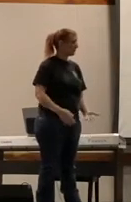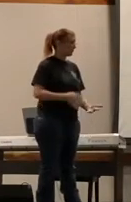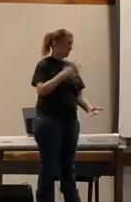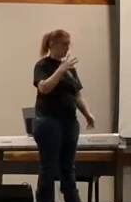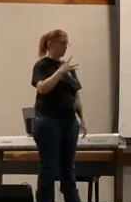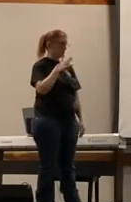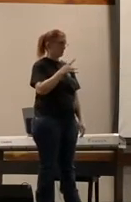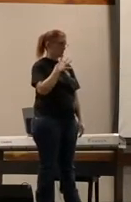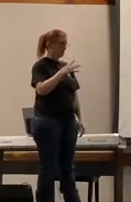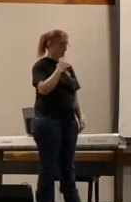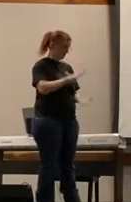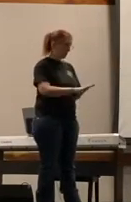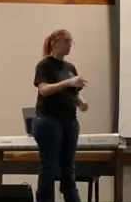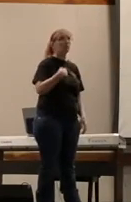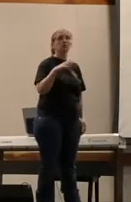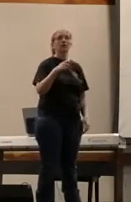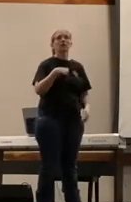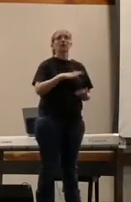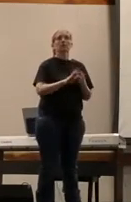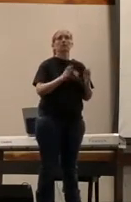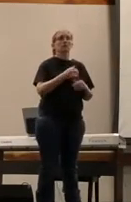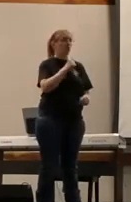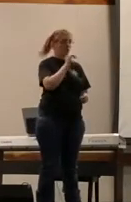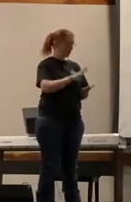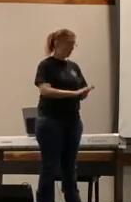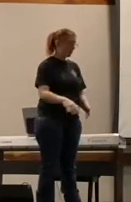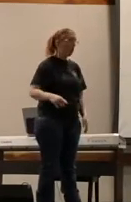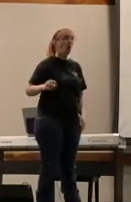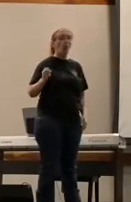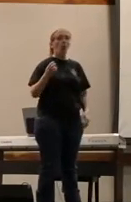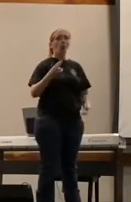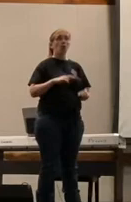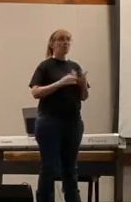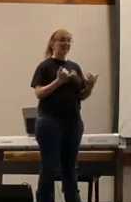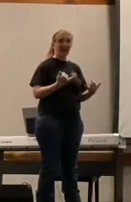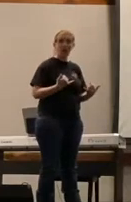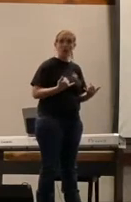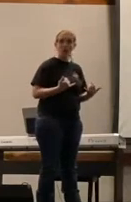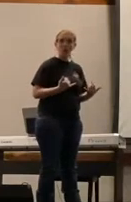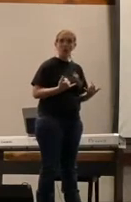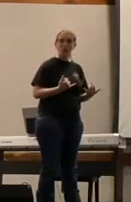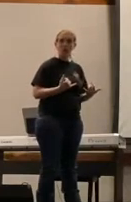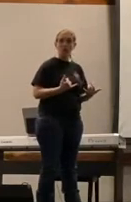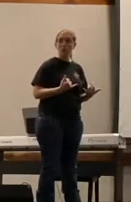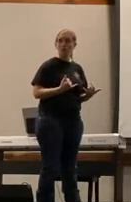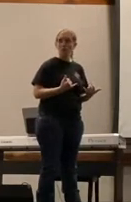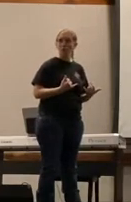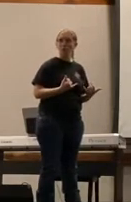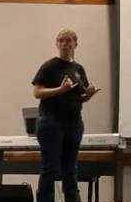Didn't I say clean your room? Yeah, you told me to clean your room. Why is your room not clean? Oh, you meant right now.